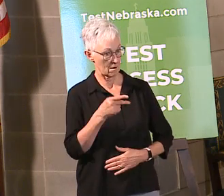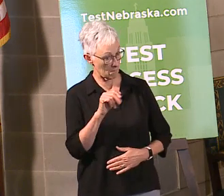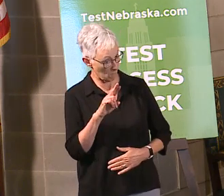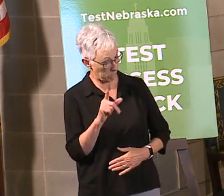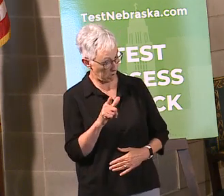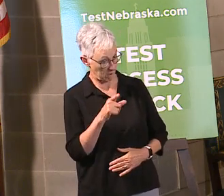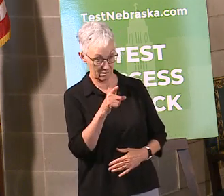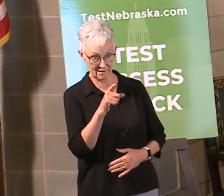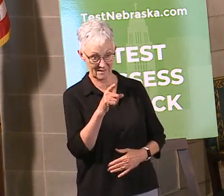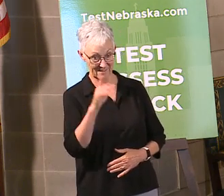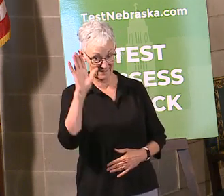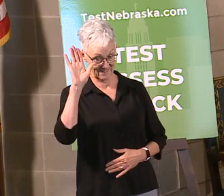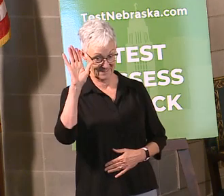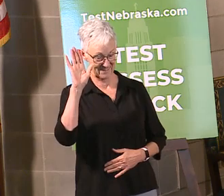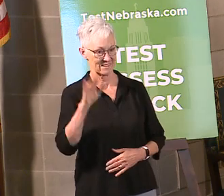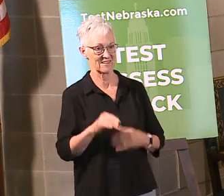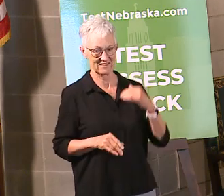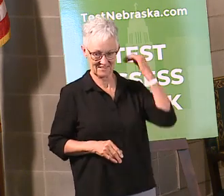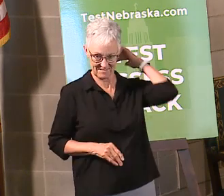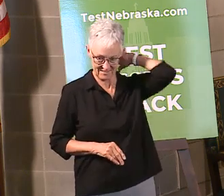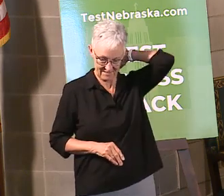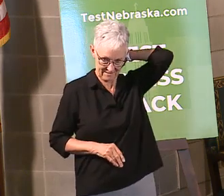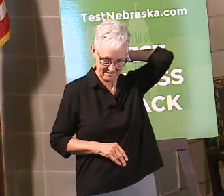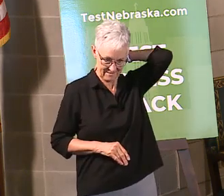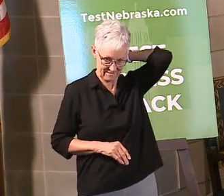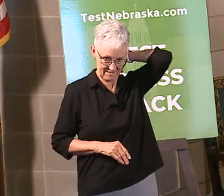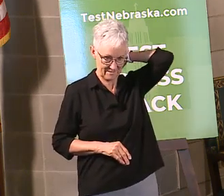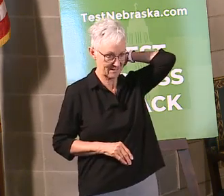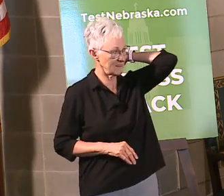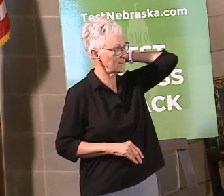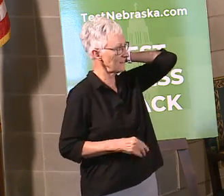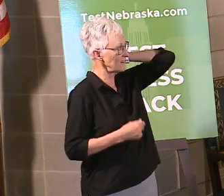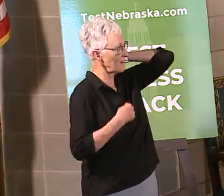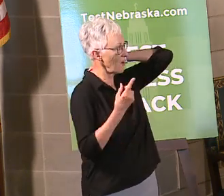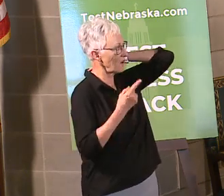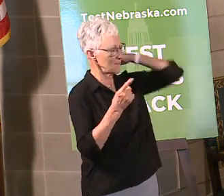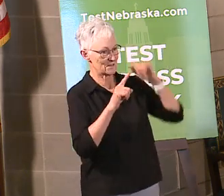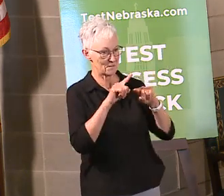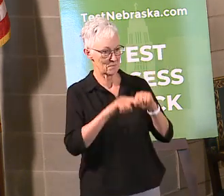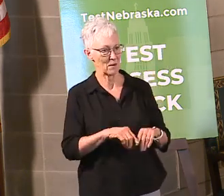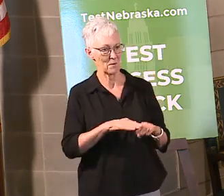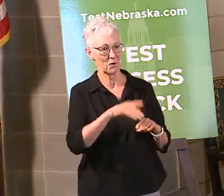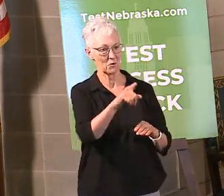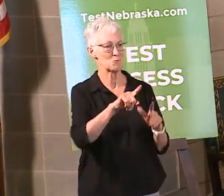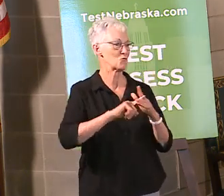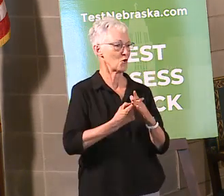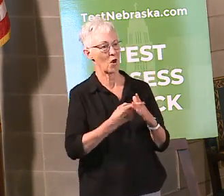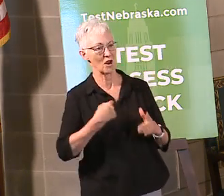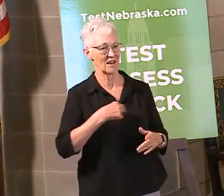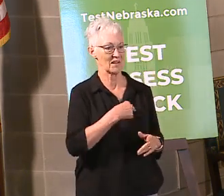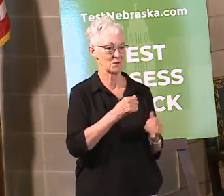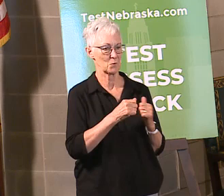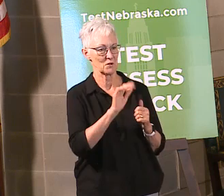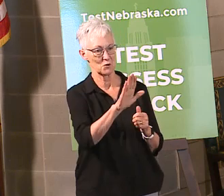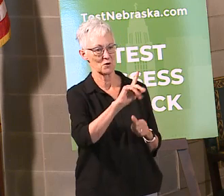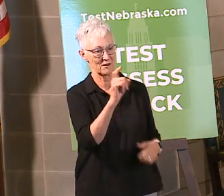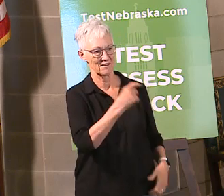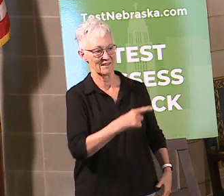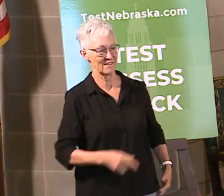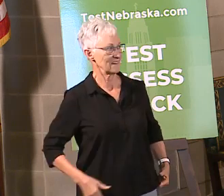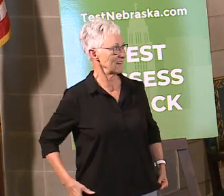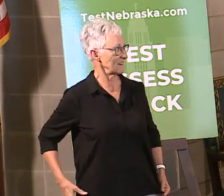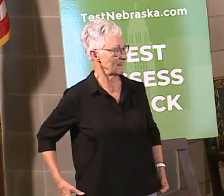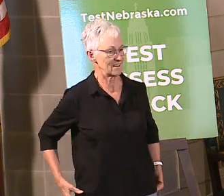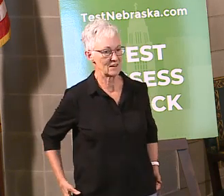raising your hand, okay? All right, Paul, come on. I know you can always, I always can count on you to start us off. Okay, I appreciate that.